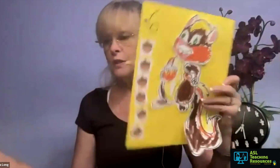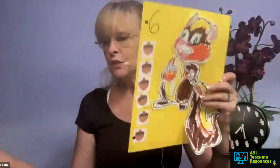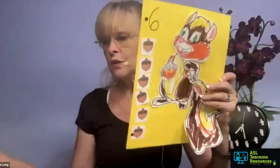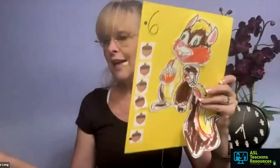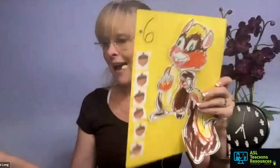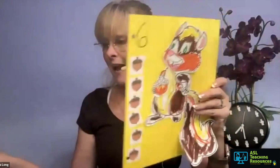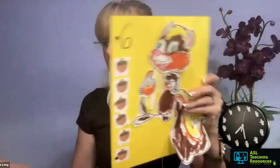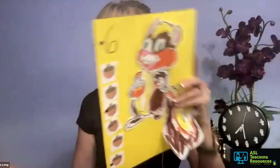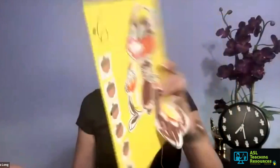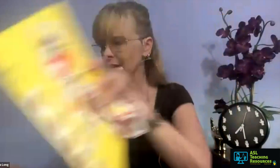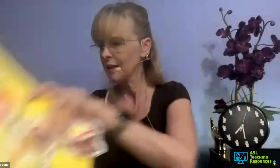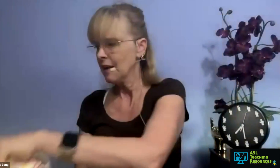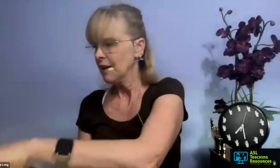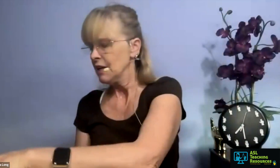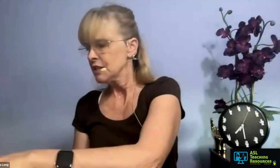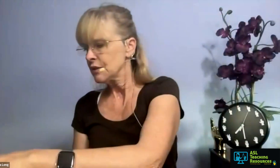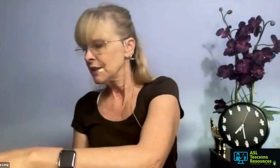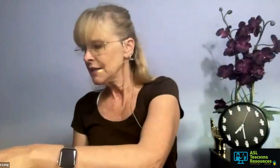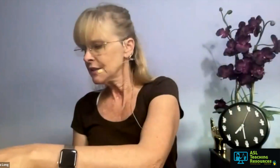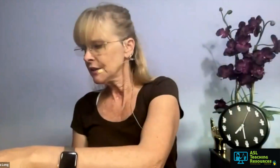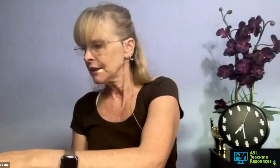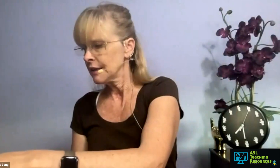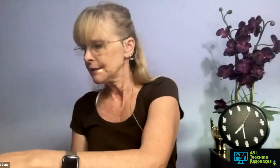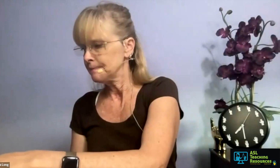going to happen. So these are